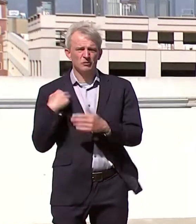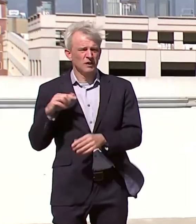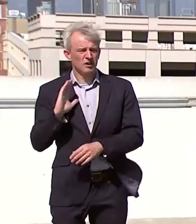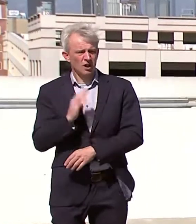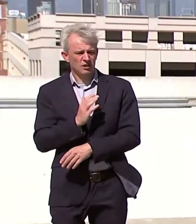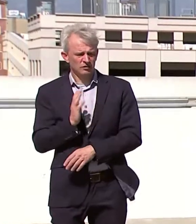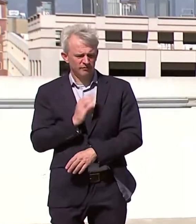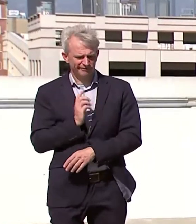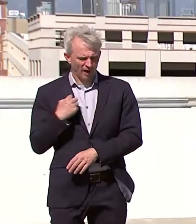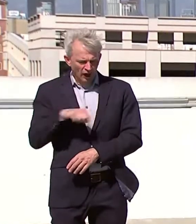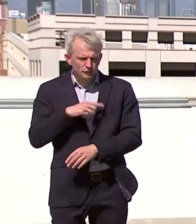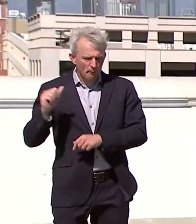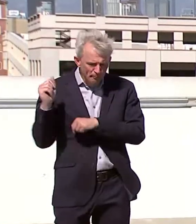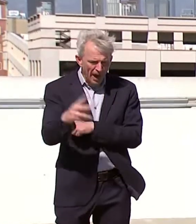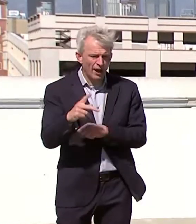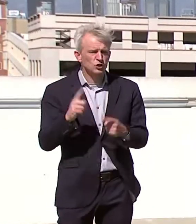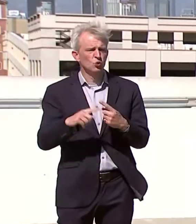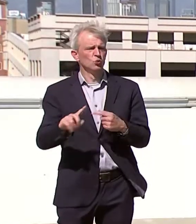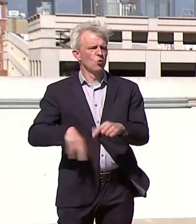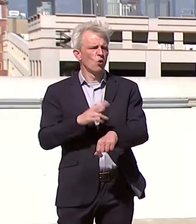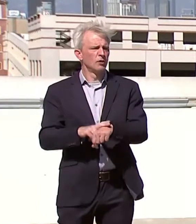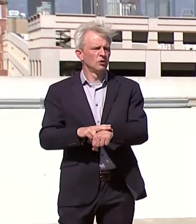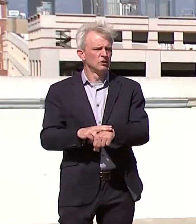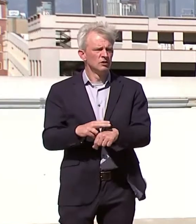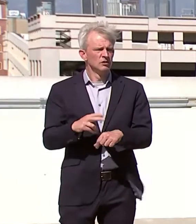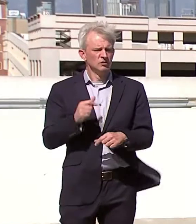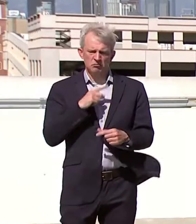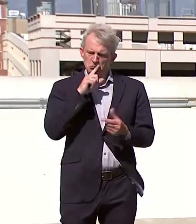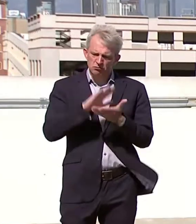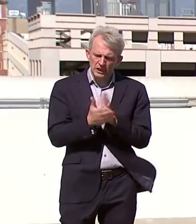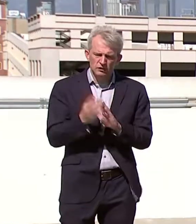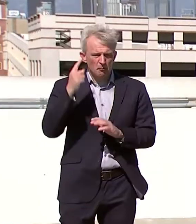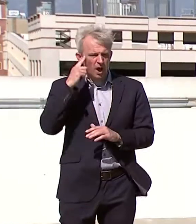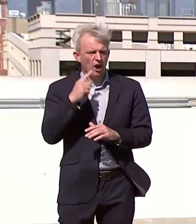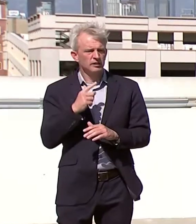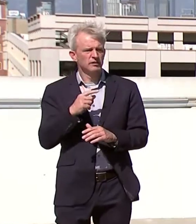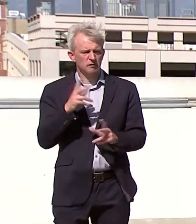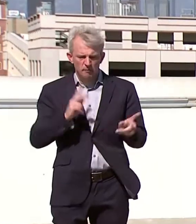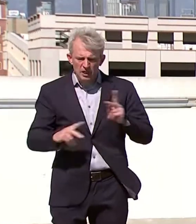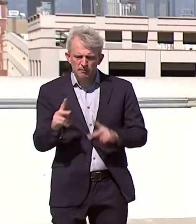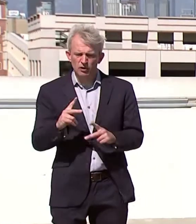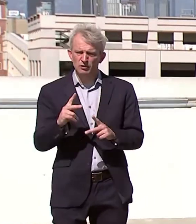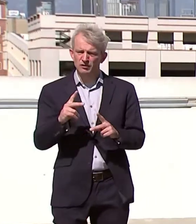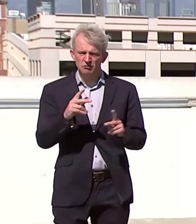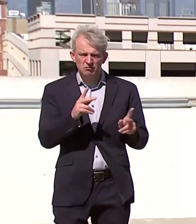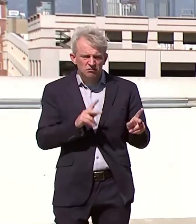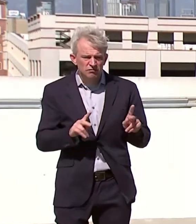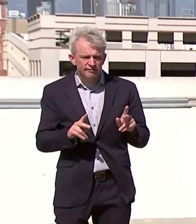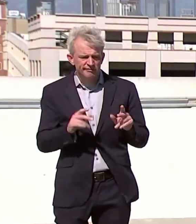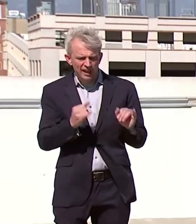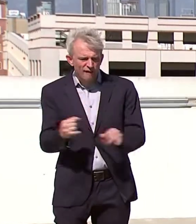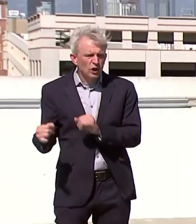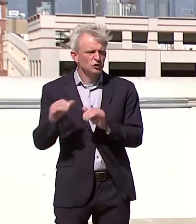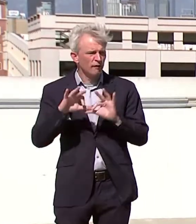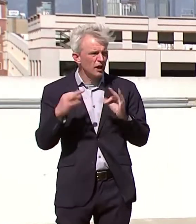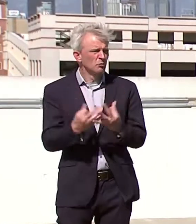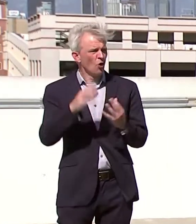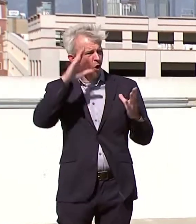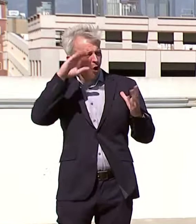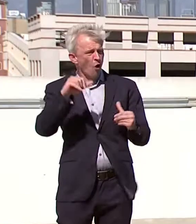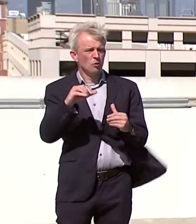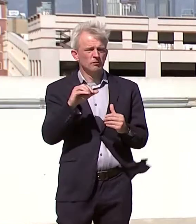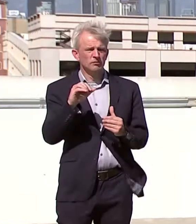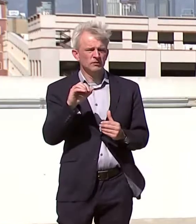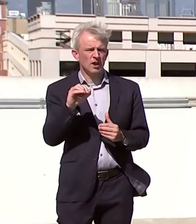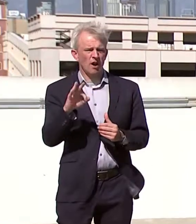peace of mind and safety to individuals and families, to communities. An act of hope, of opportunity, and above all,